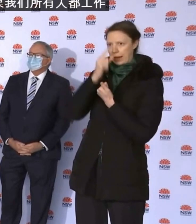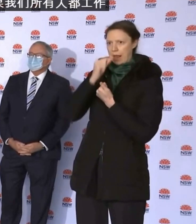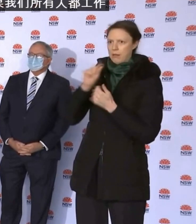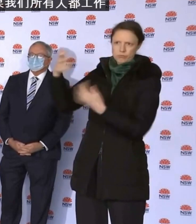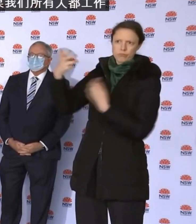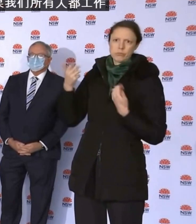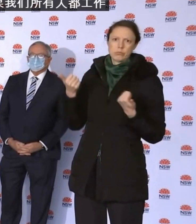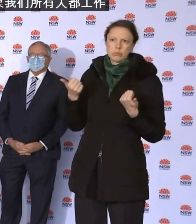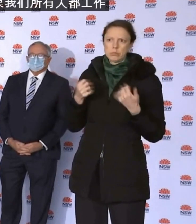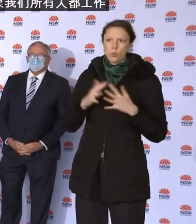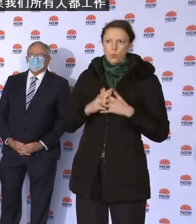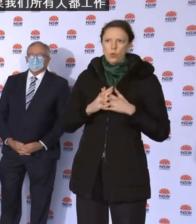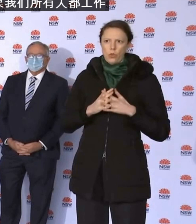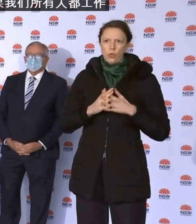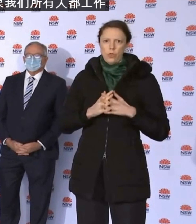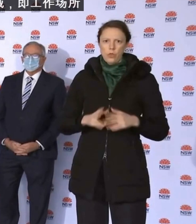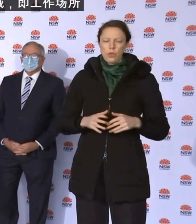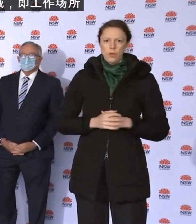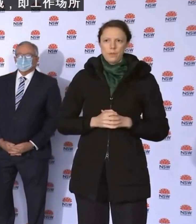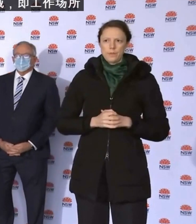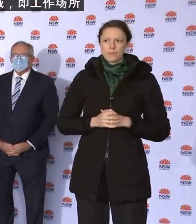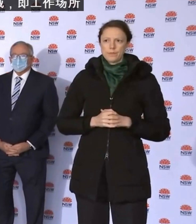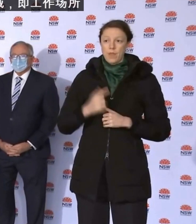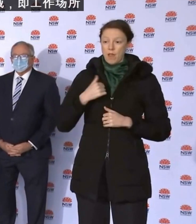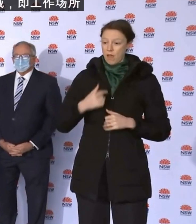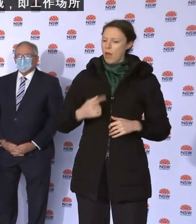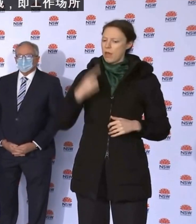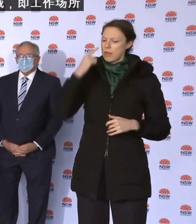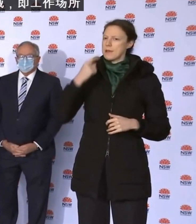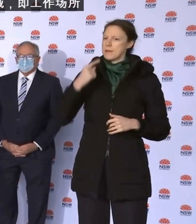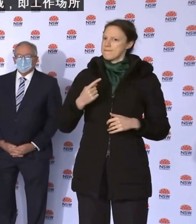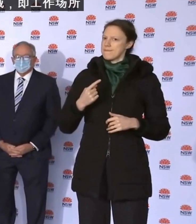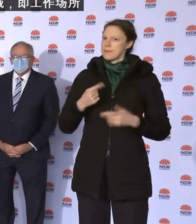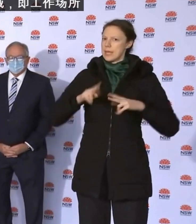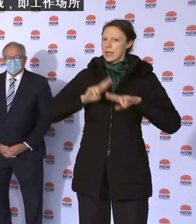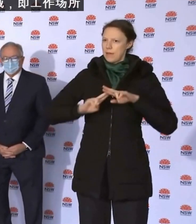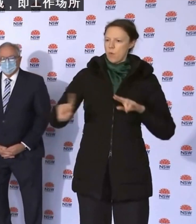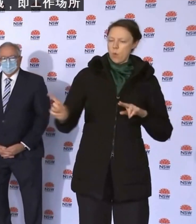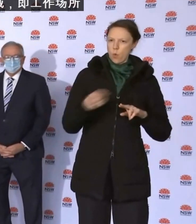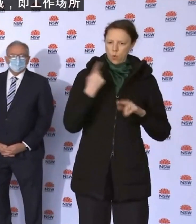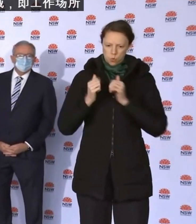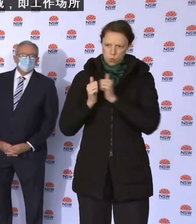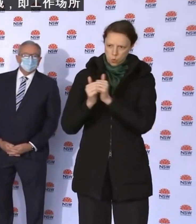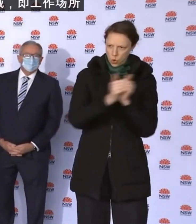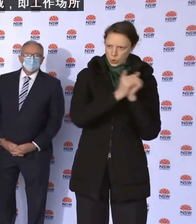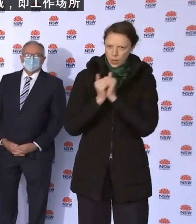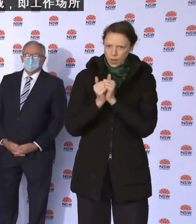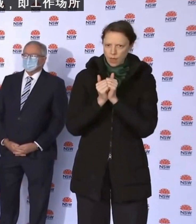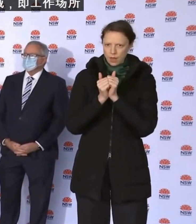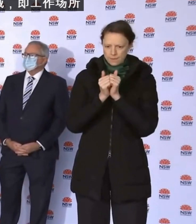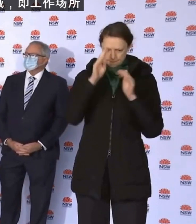time. Now, I'm convinced that if all of us work together and focus on those key areas that are of concern,